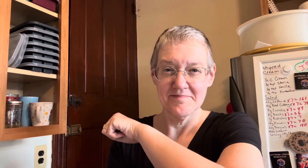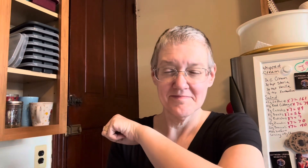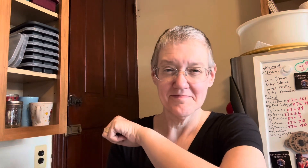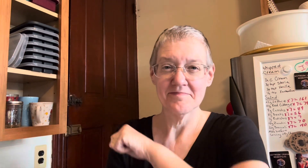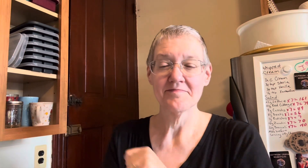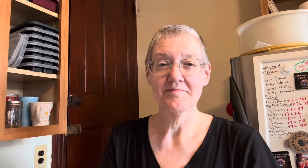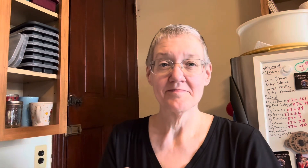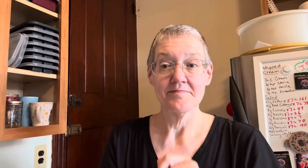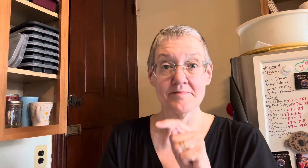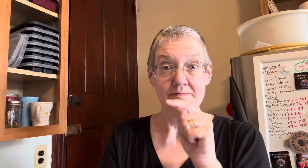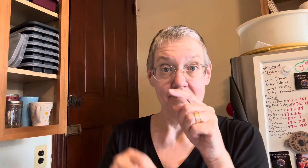us.